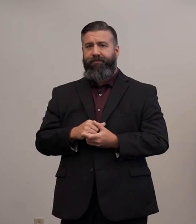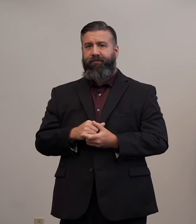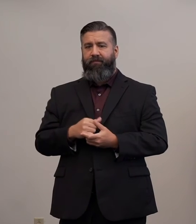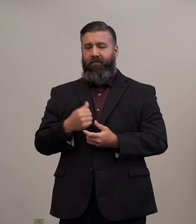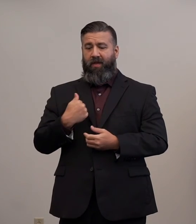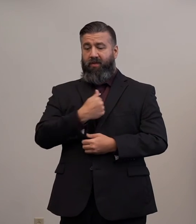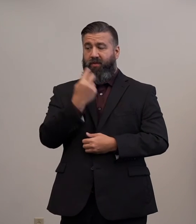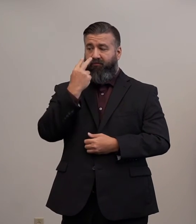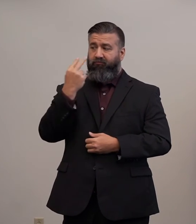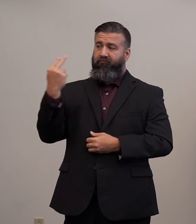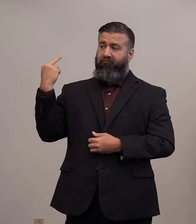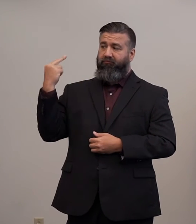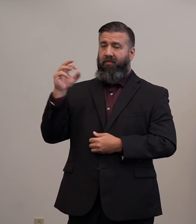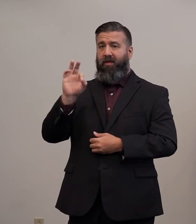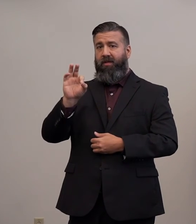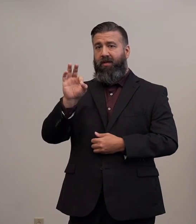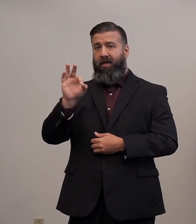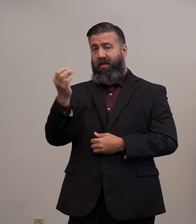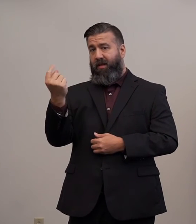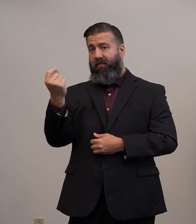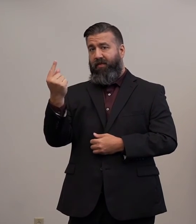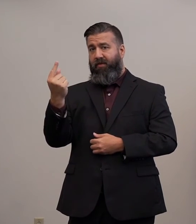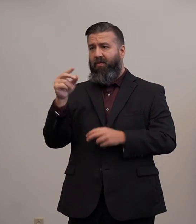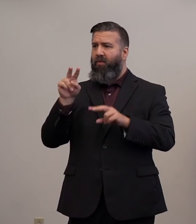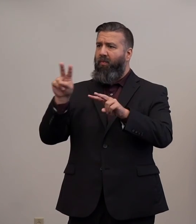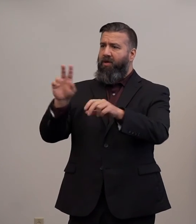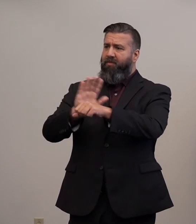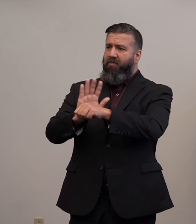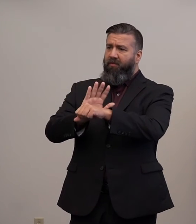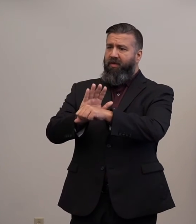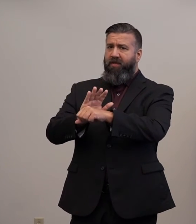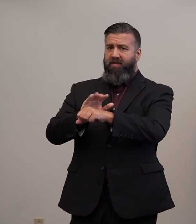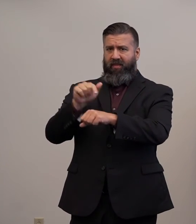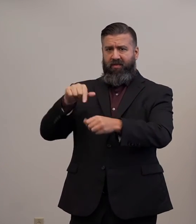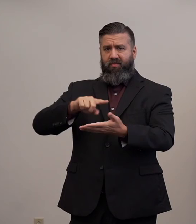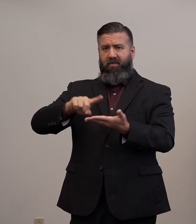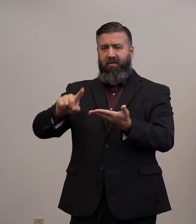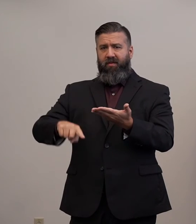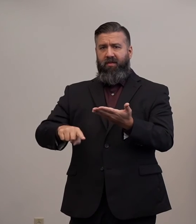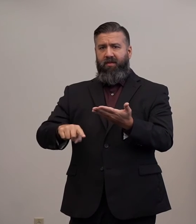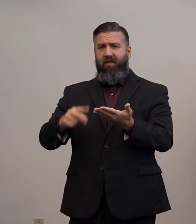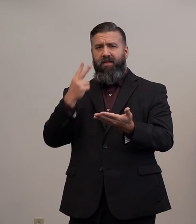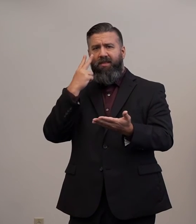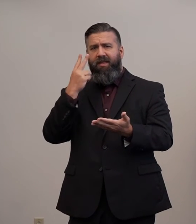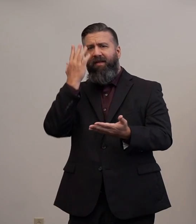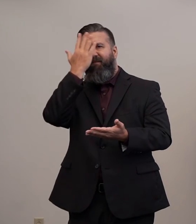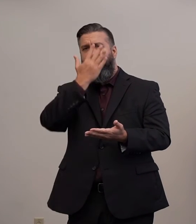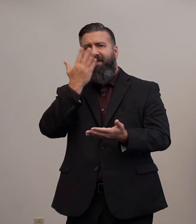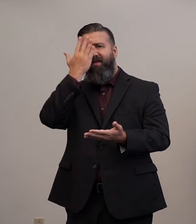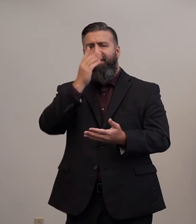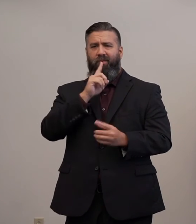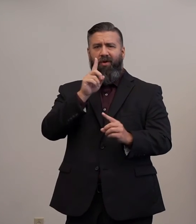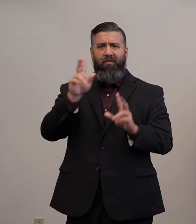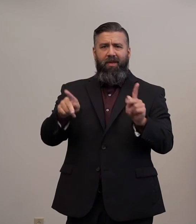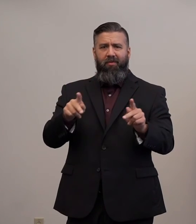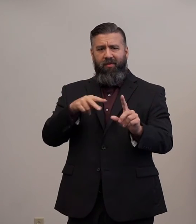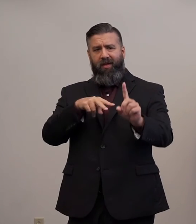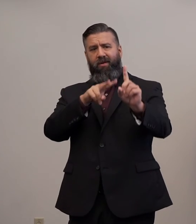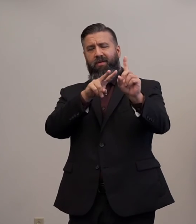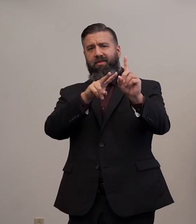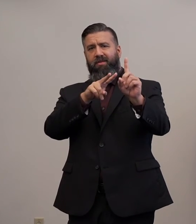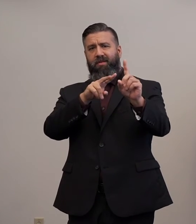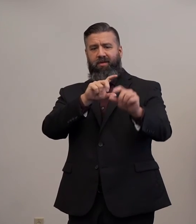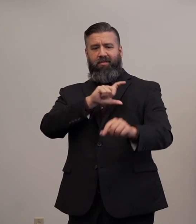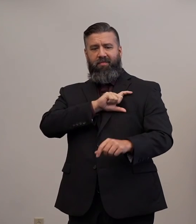9/11, watch the documentaries that are going to be on all weekend. See who the faces of the real heroes are. The police,